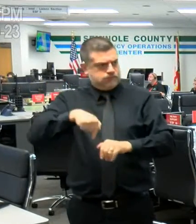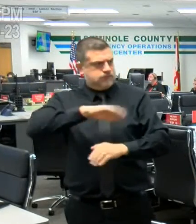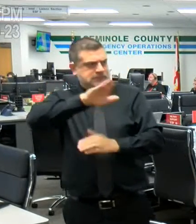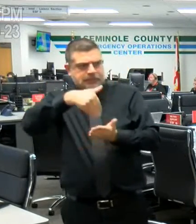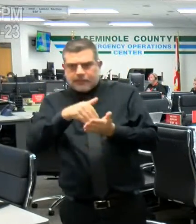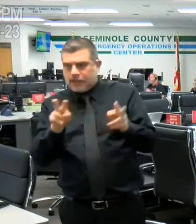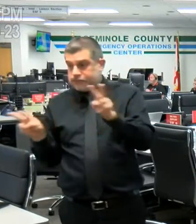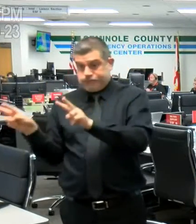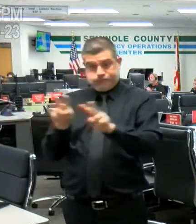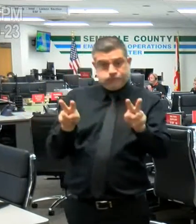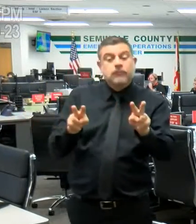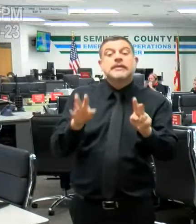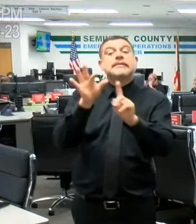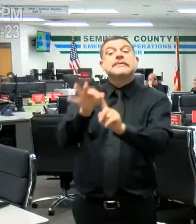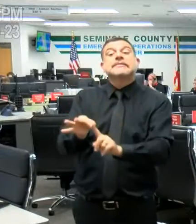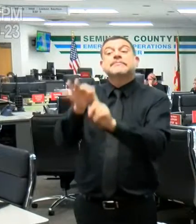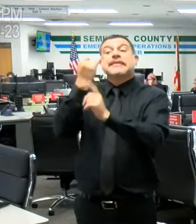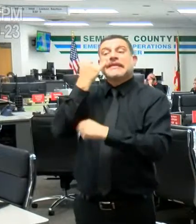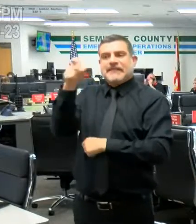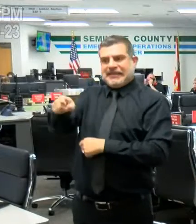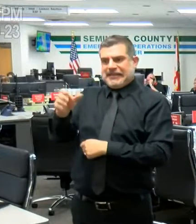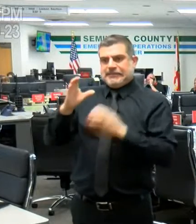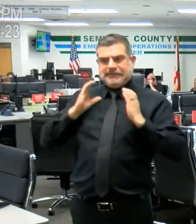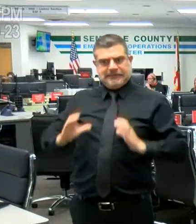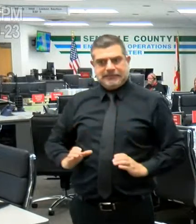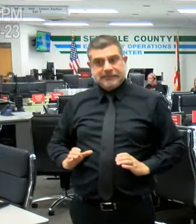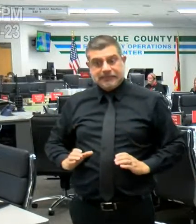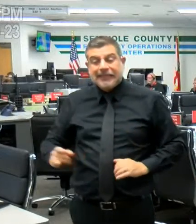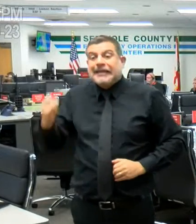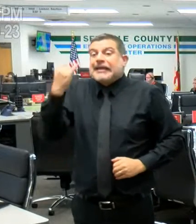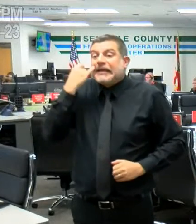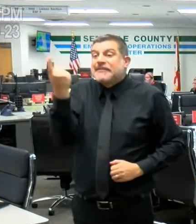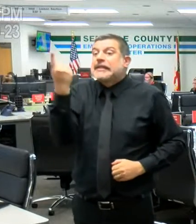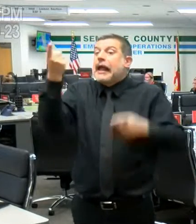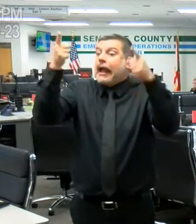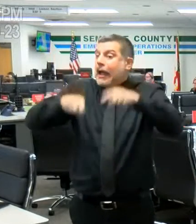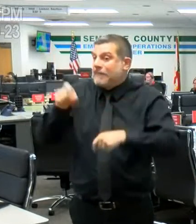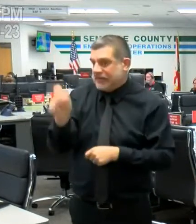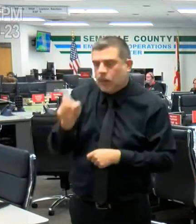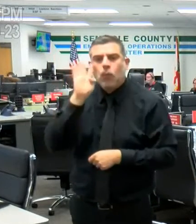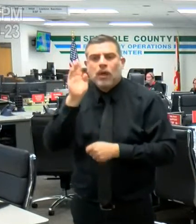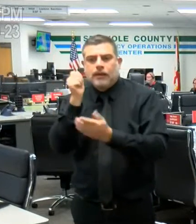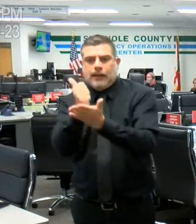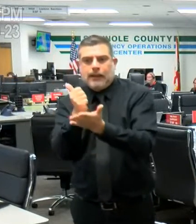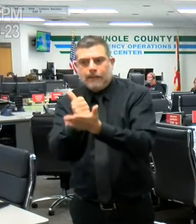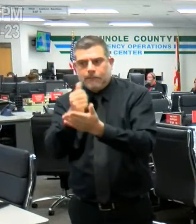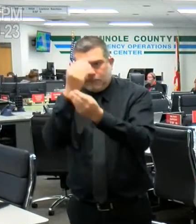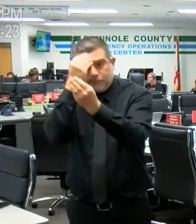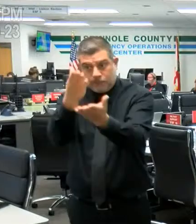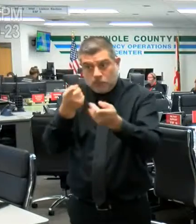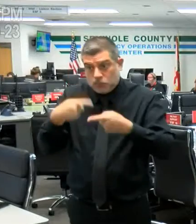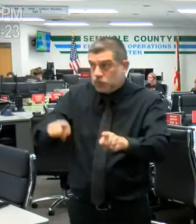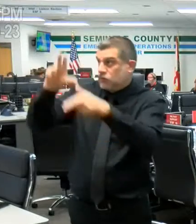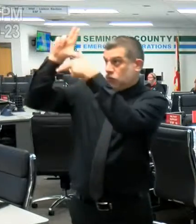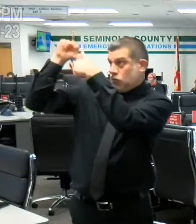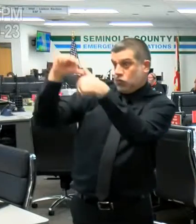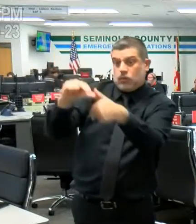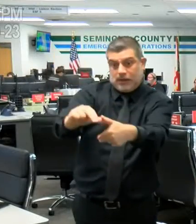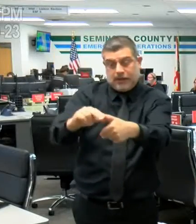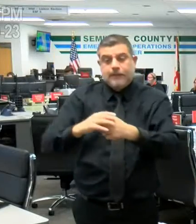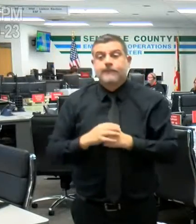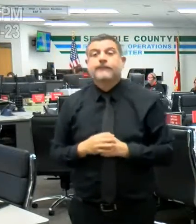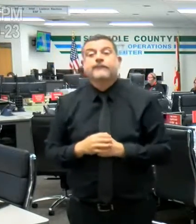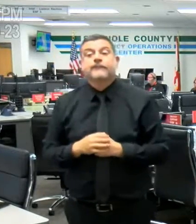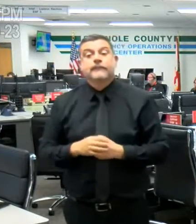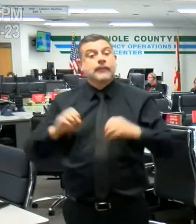have registered for special needs, in the event something occurs while the storm is passing. The Emergency